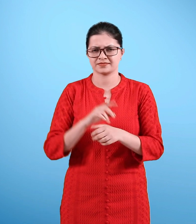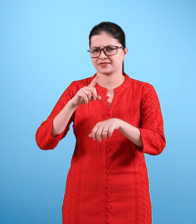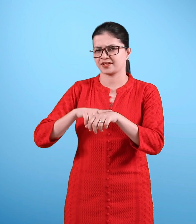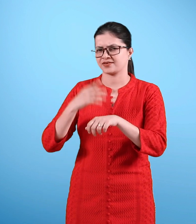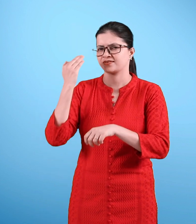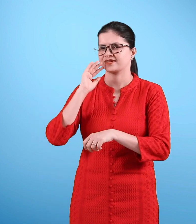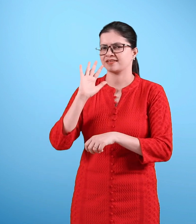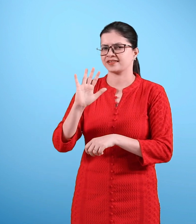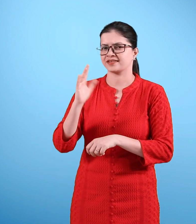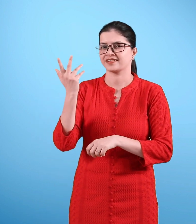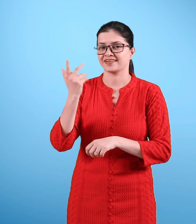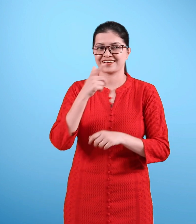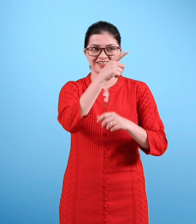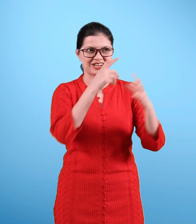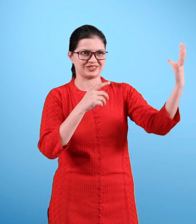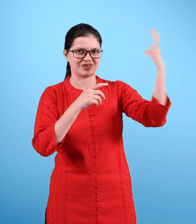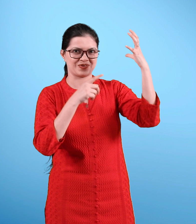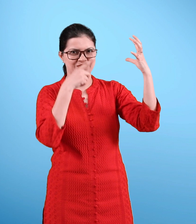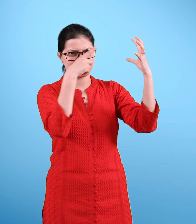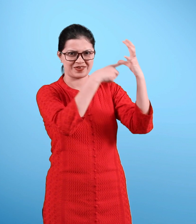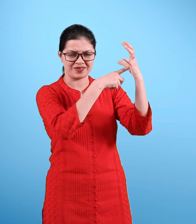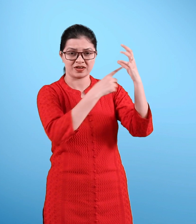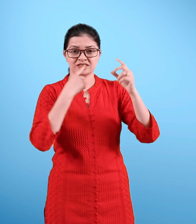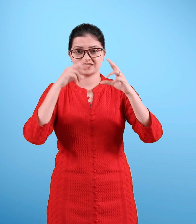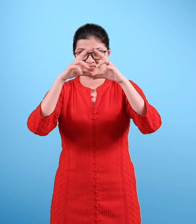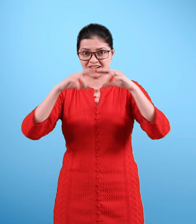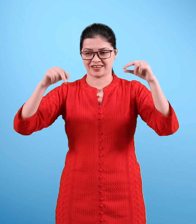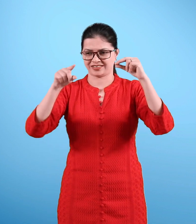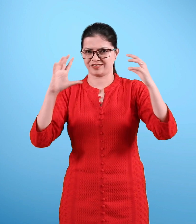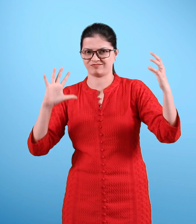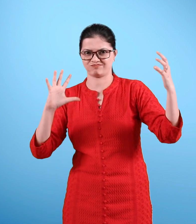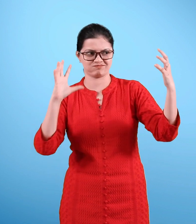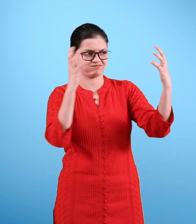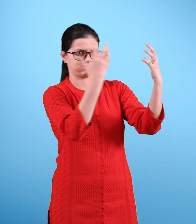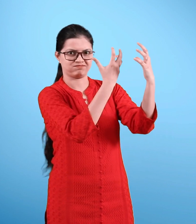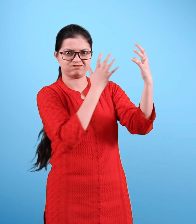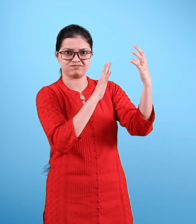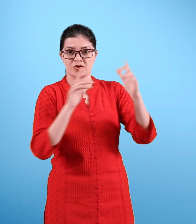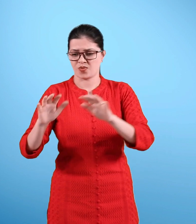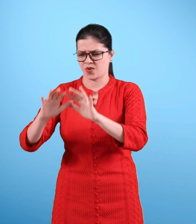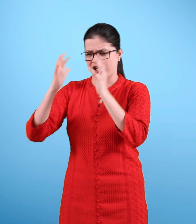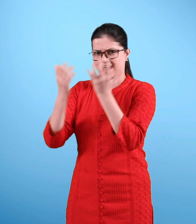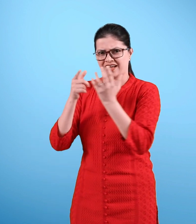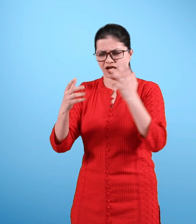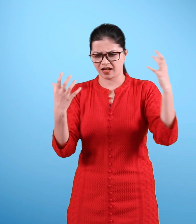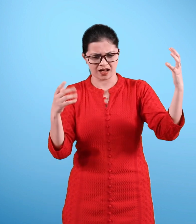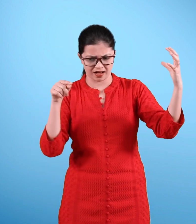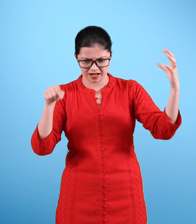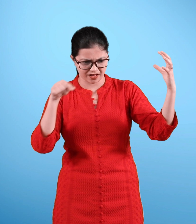Look at these pinhole images of the sun when an eclipse is visible from your location.